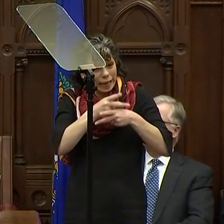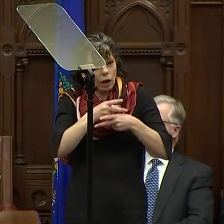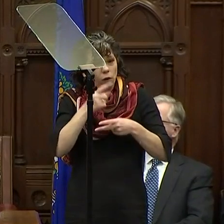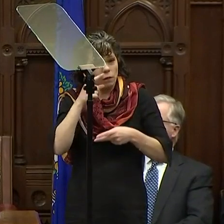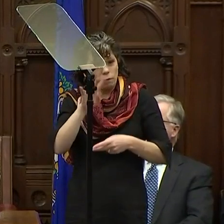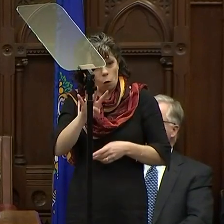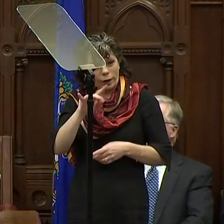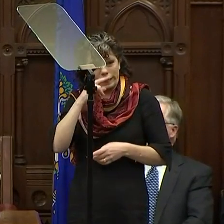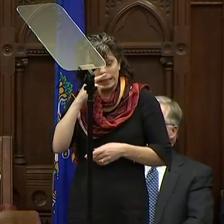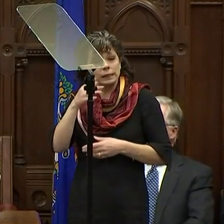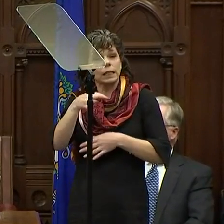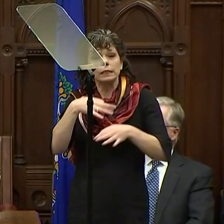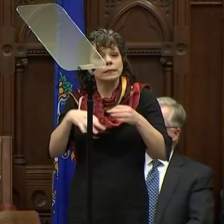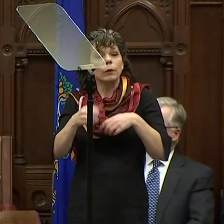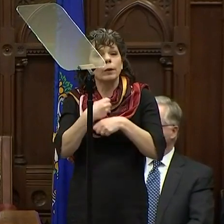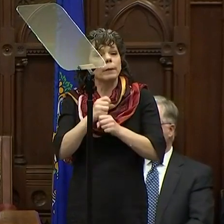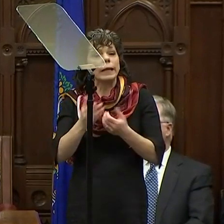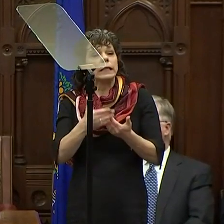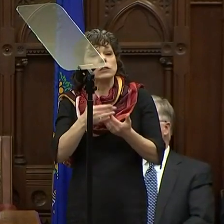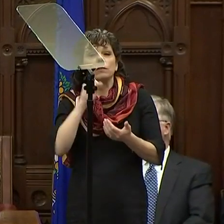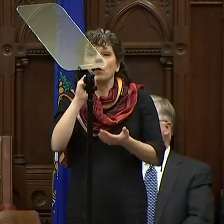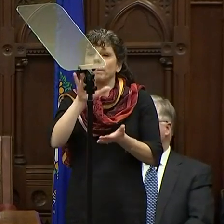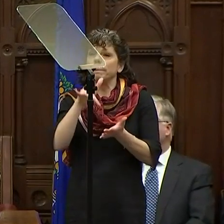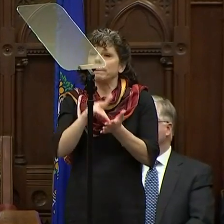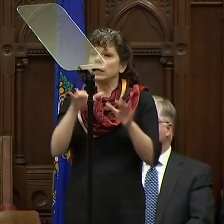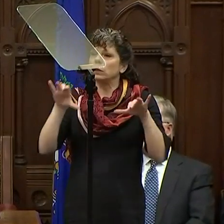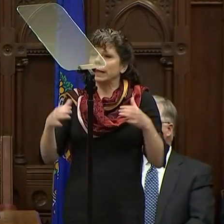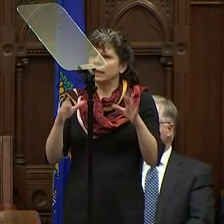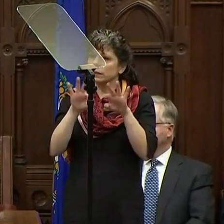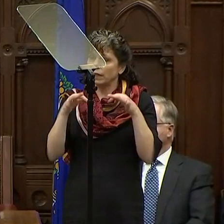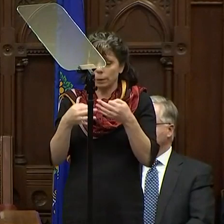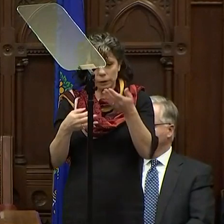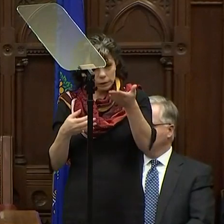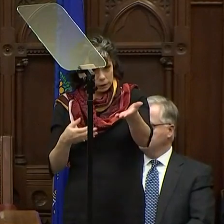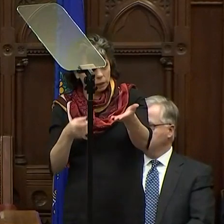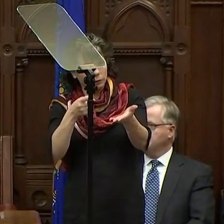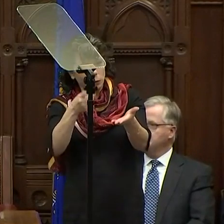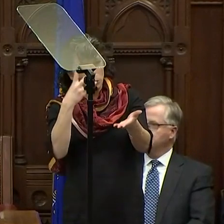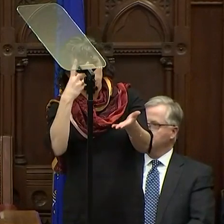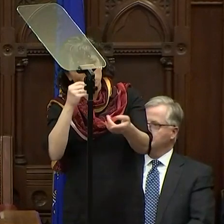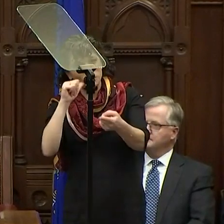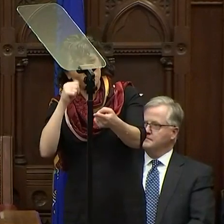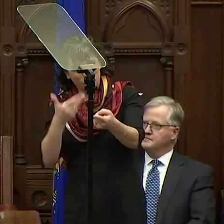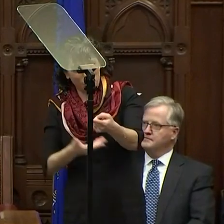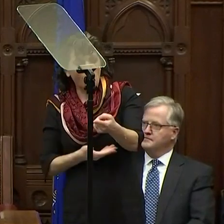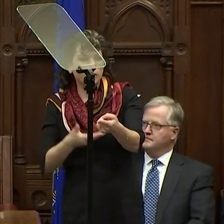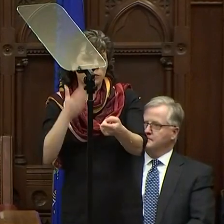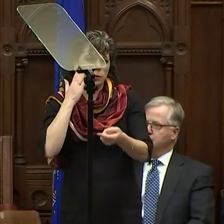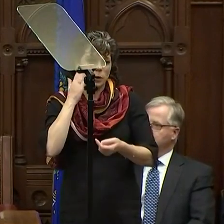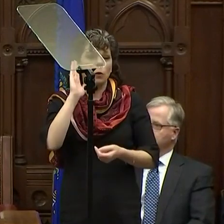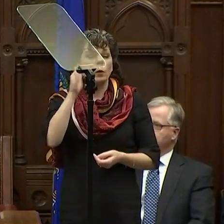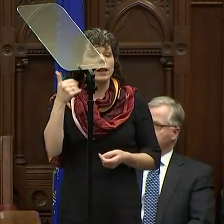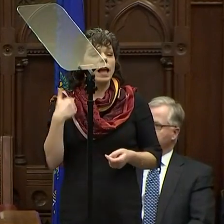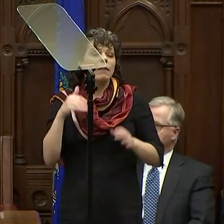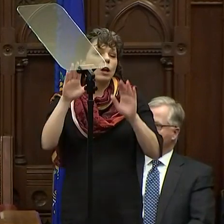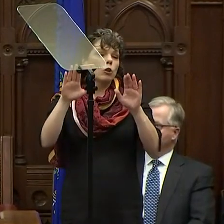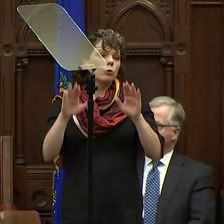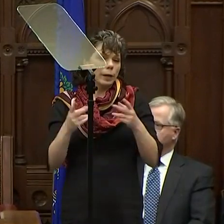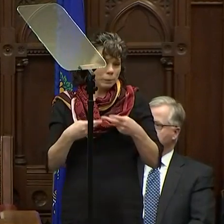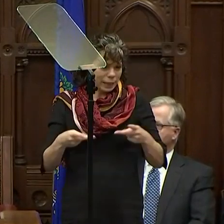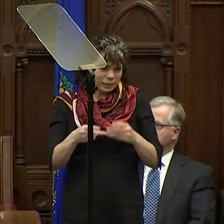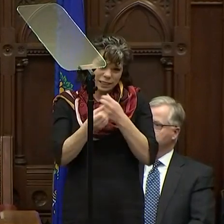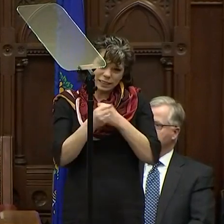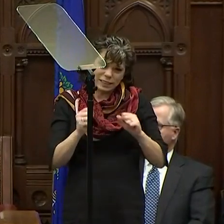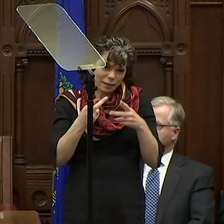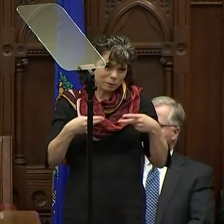it. And instead, we've made it easier for middle-class families to afford it so that your beautiful daughter, you'll know, will have a great place, a safe place while